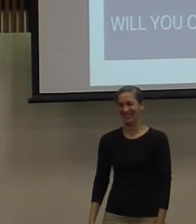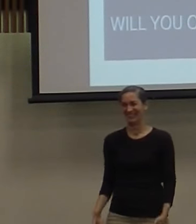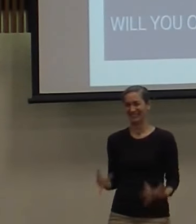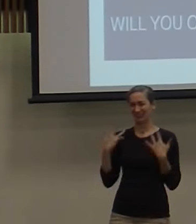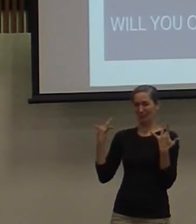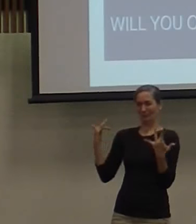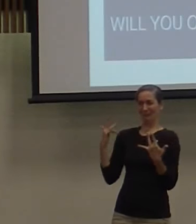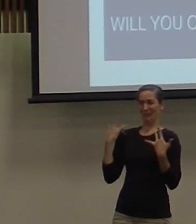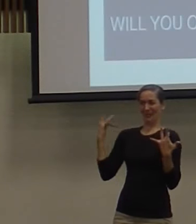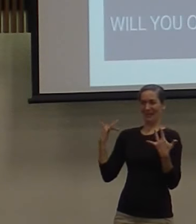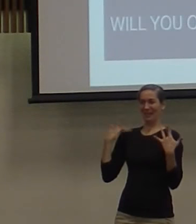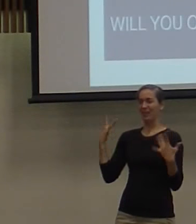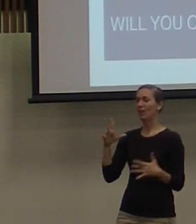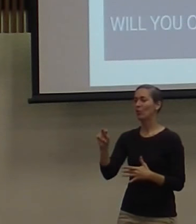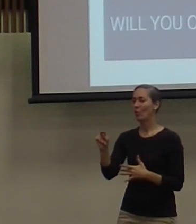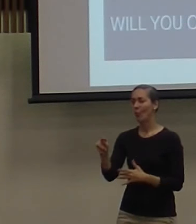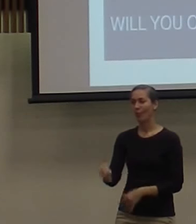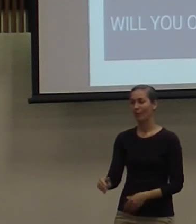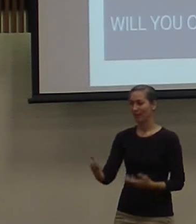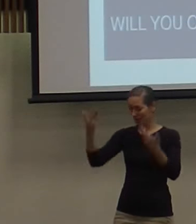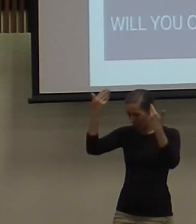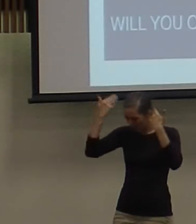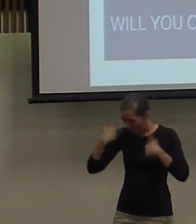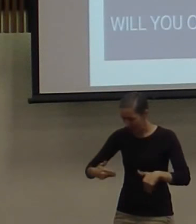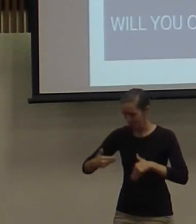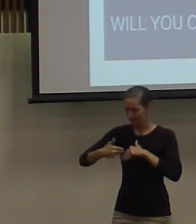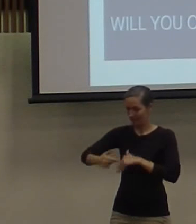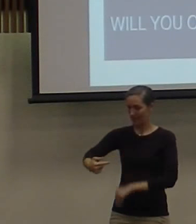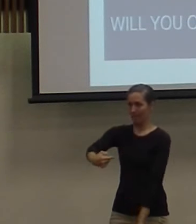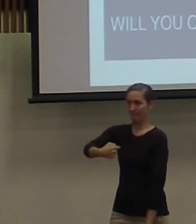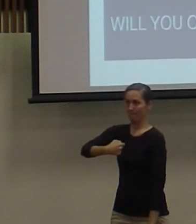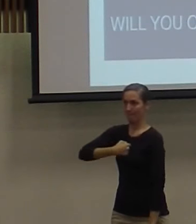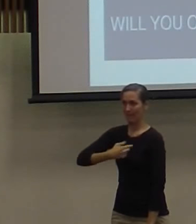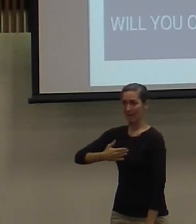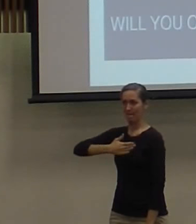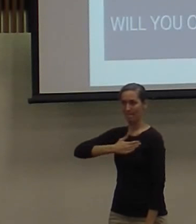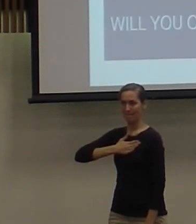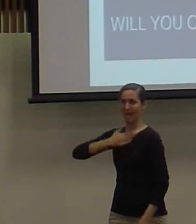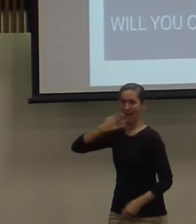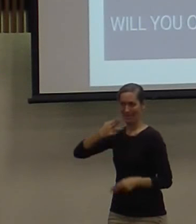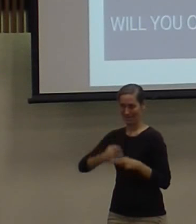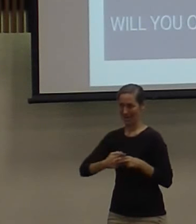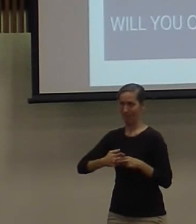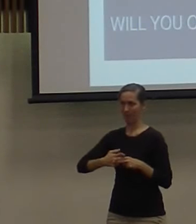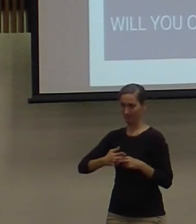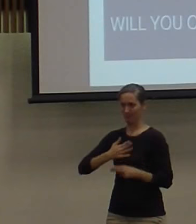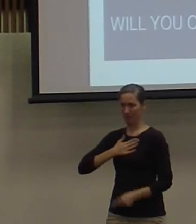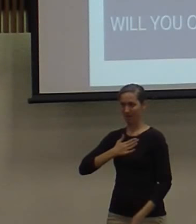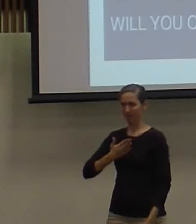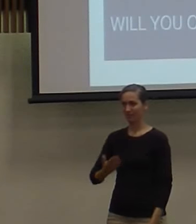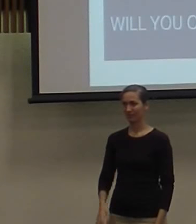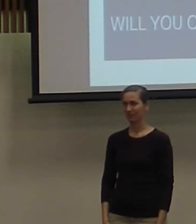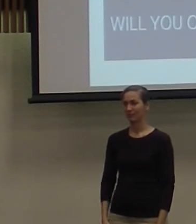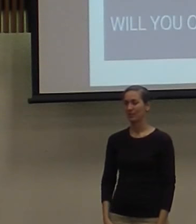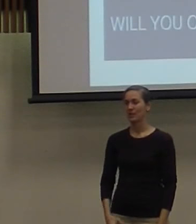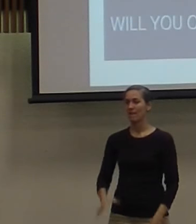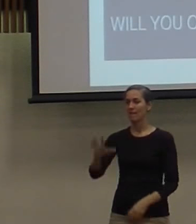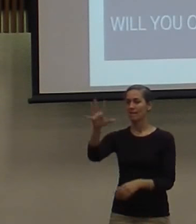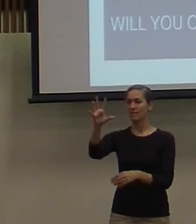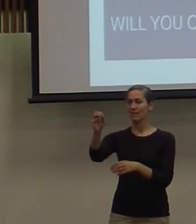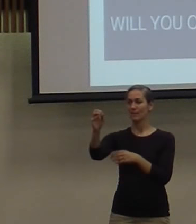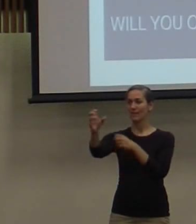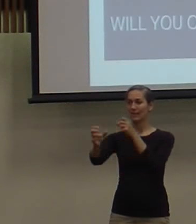So, here I am, send me, and put your name there. And from now, 50 years from